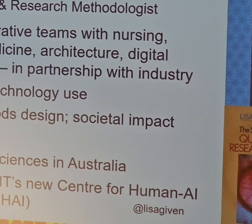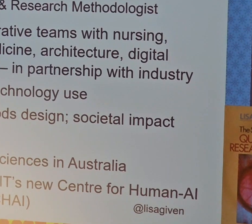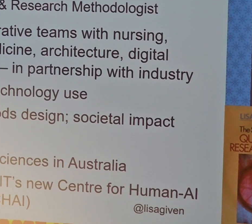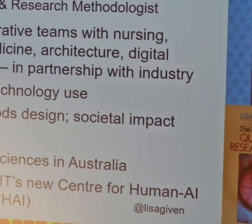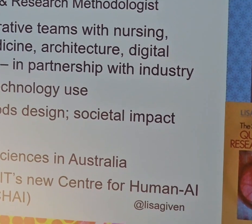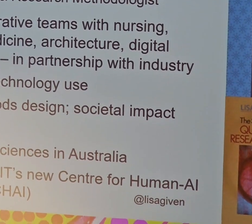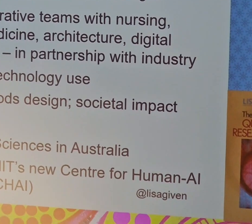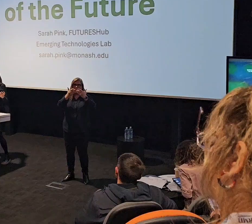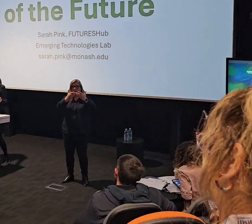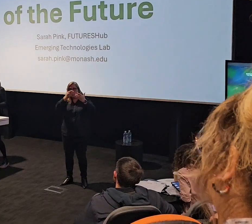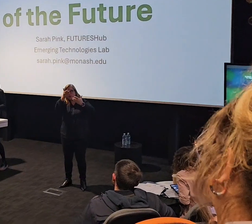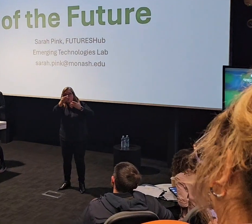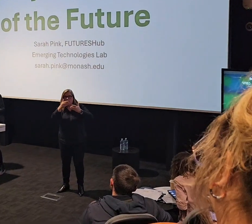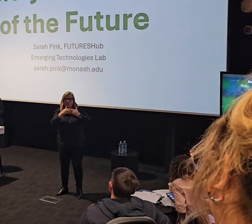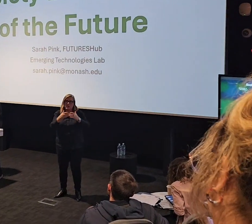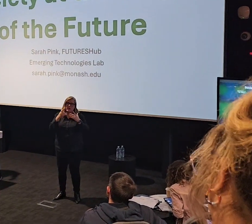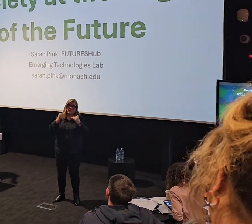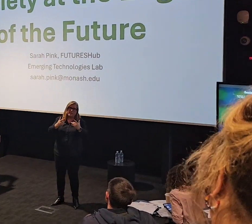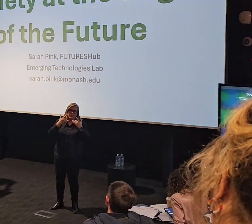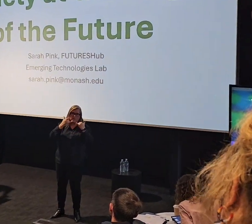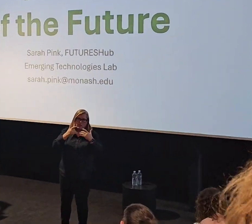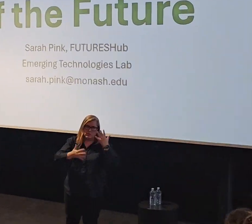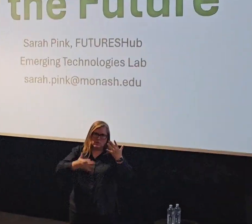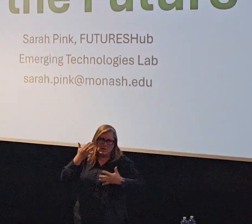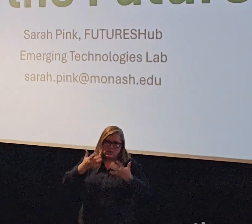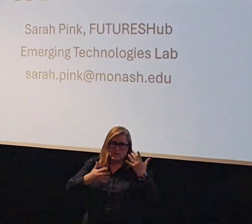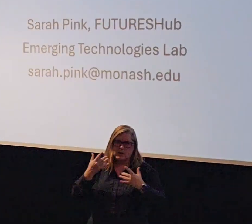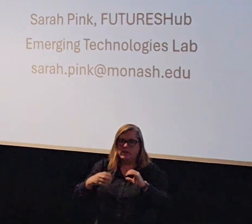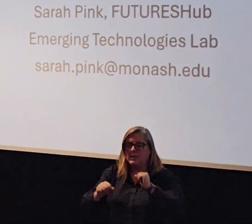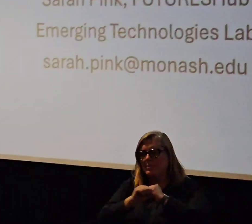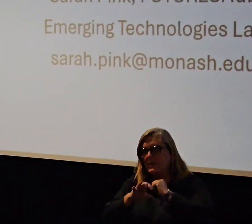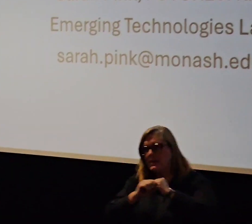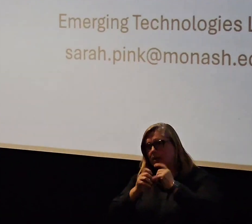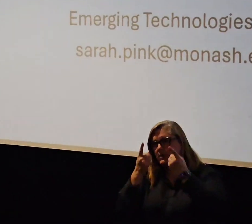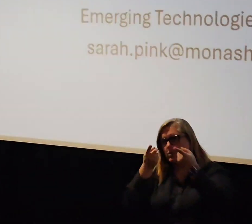that I've done over my career, some media scholars,